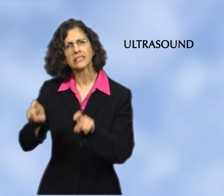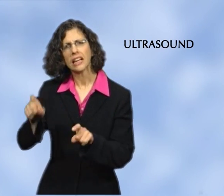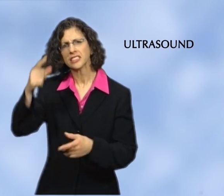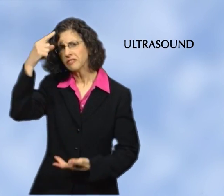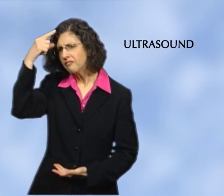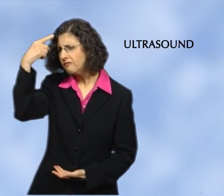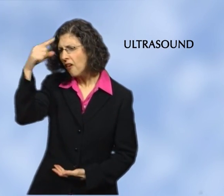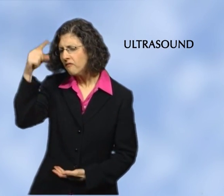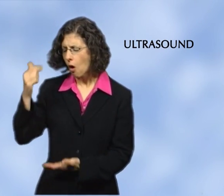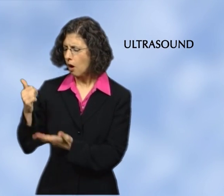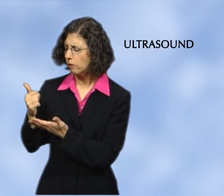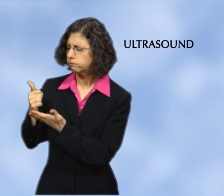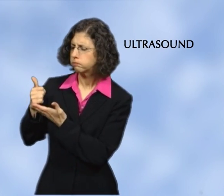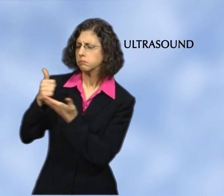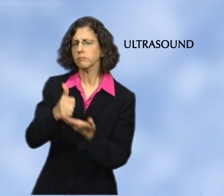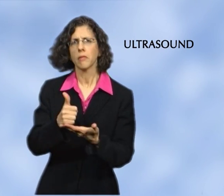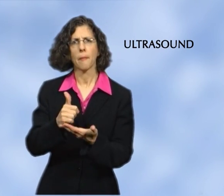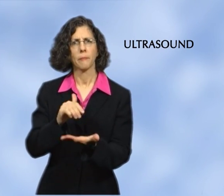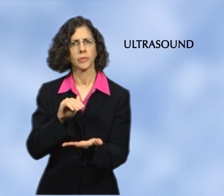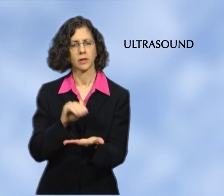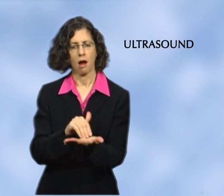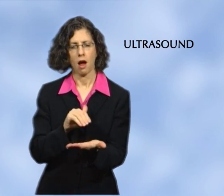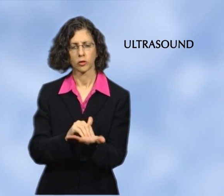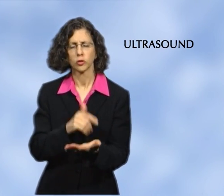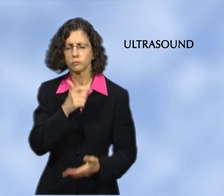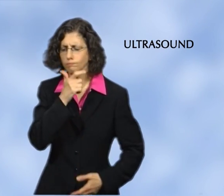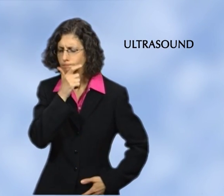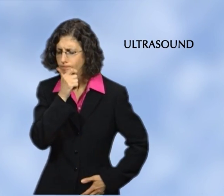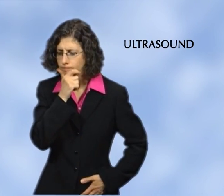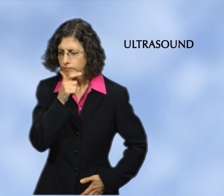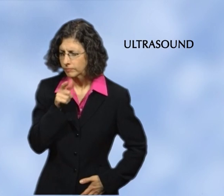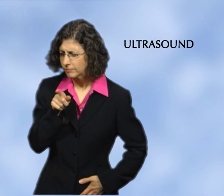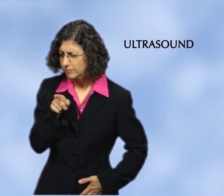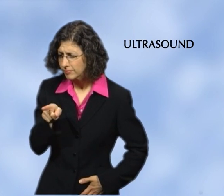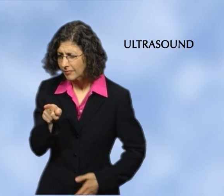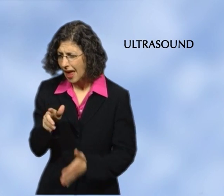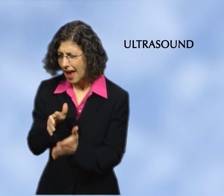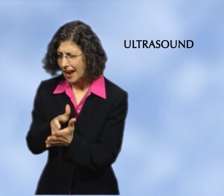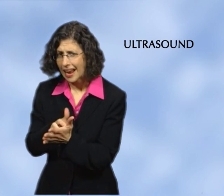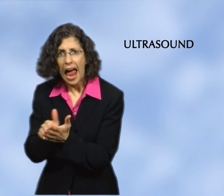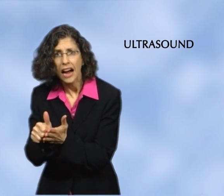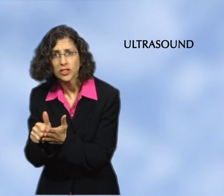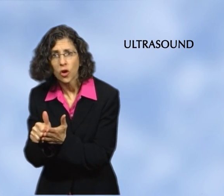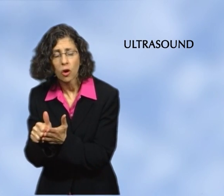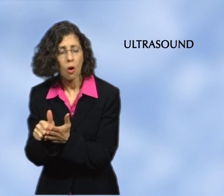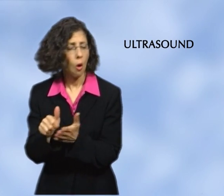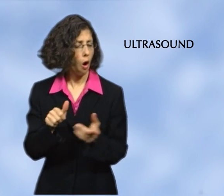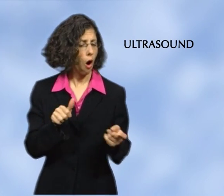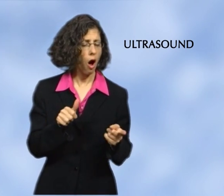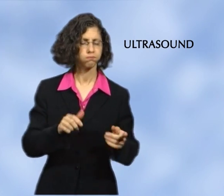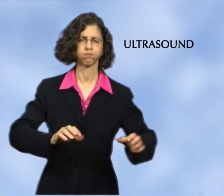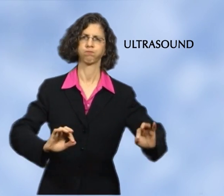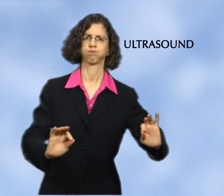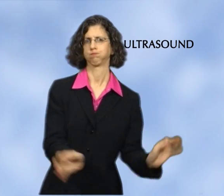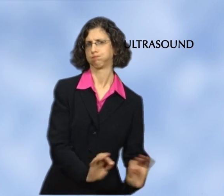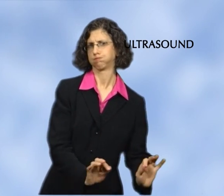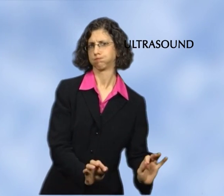that can help determine if the lump is cancer or